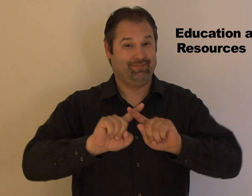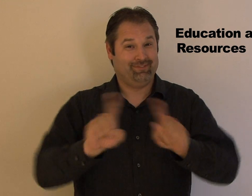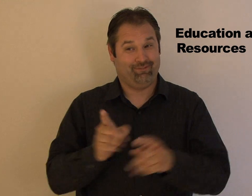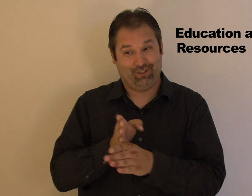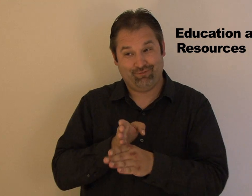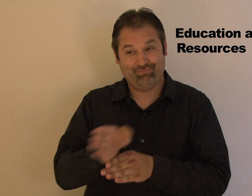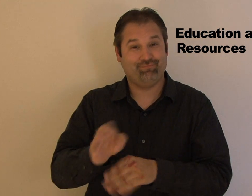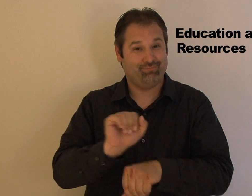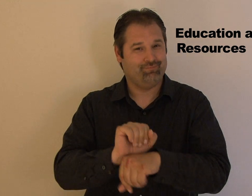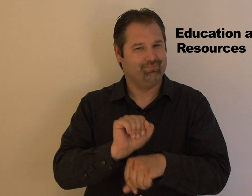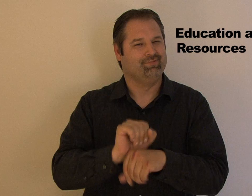you're going to pay for that.